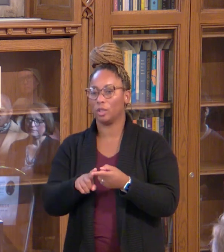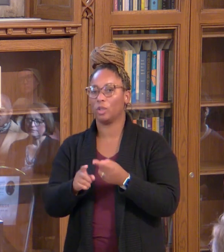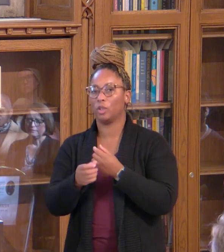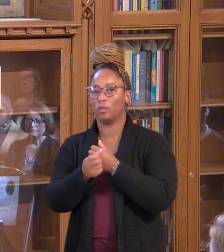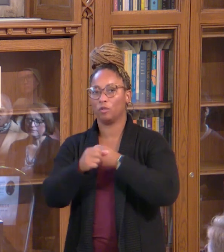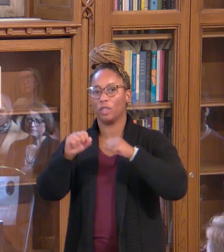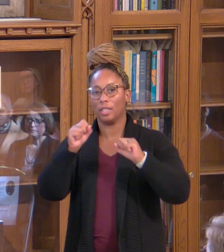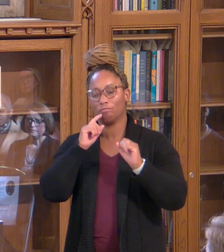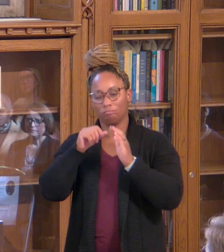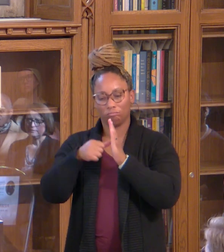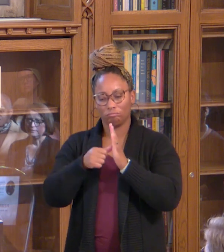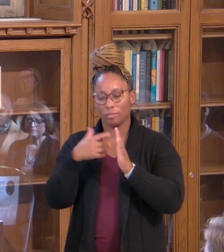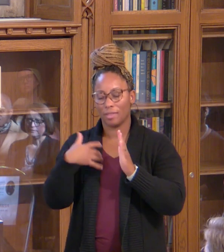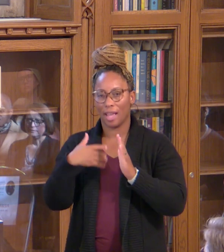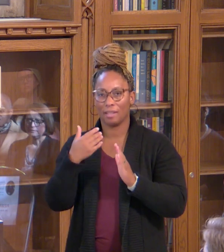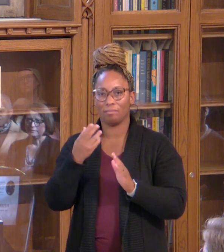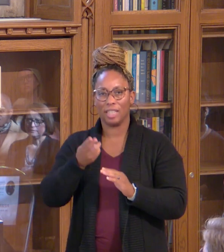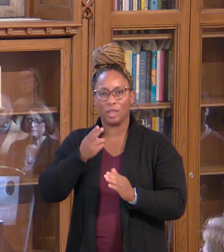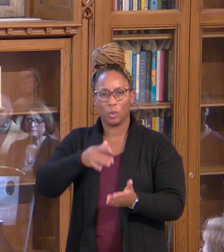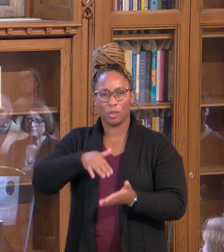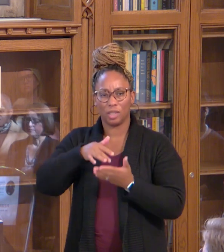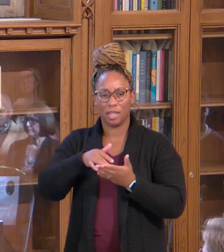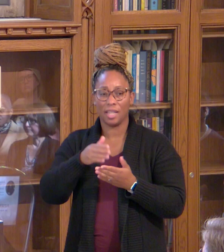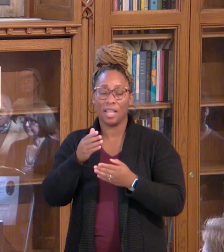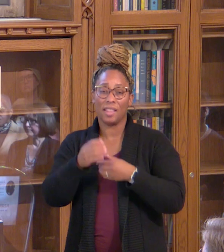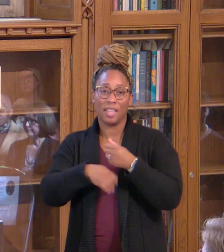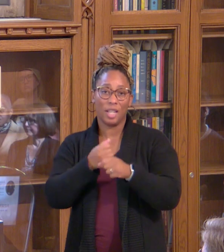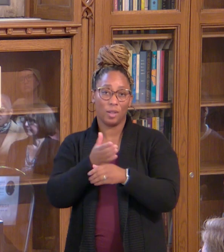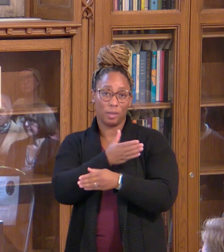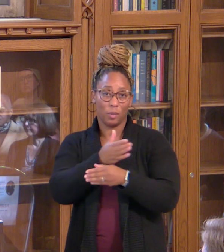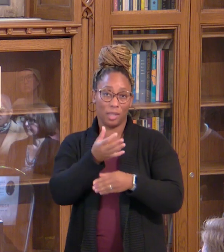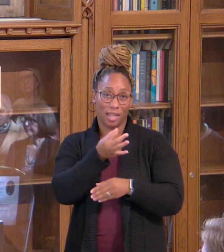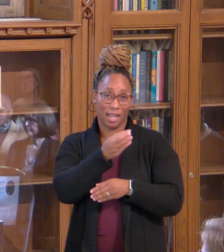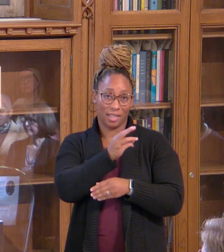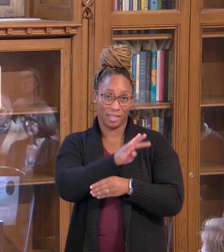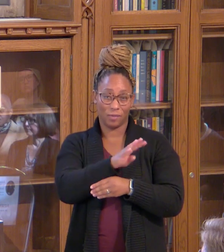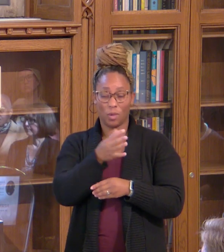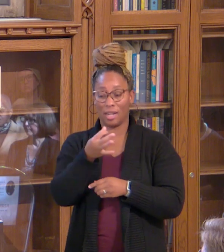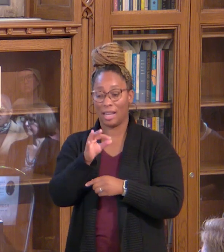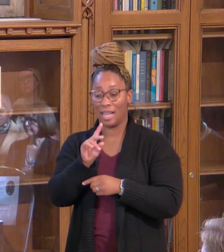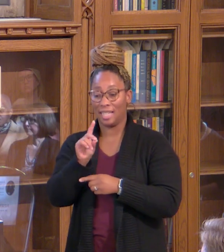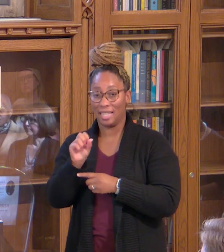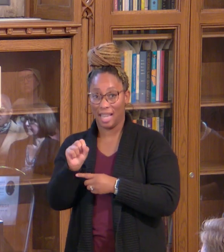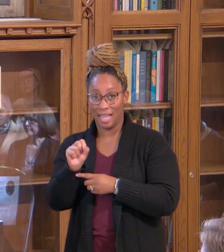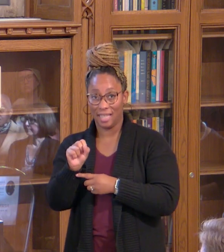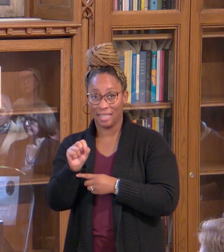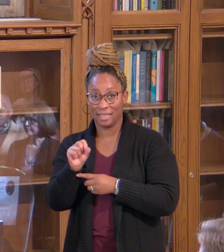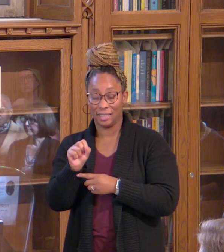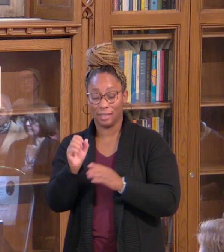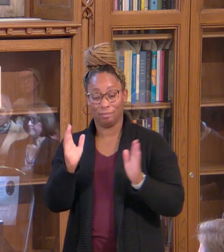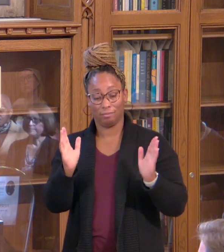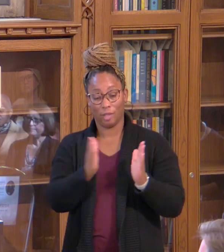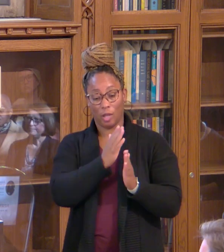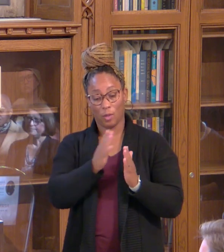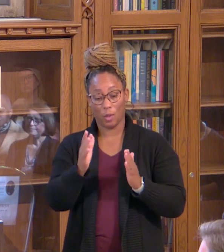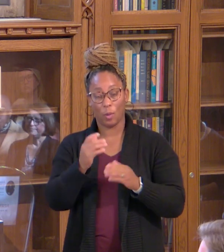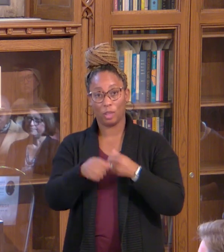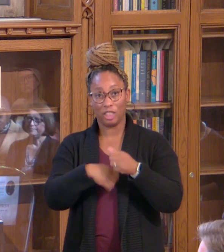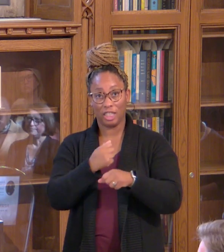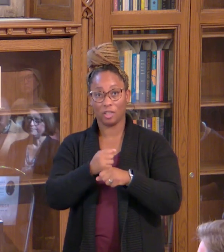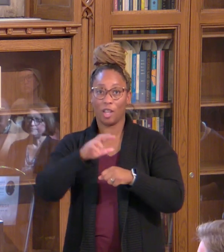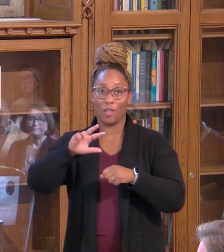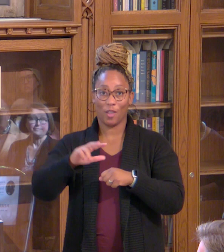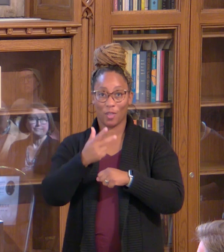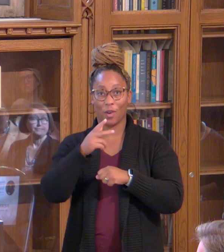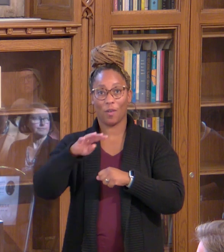historical studies now the years between 1964 and 1980 and those years Encompass the Third